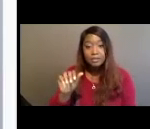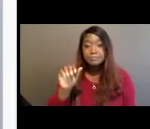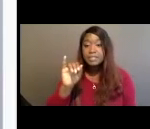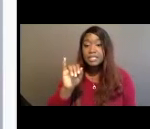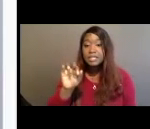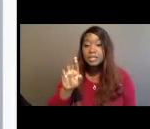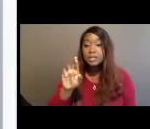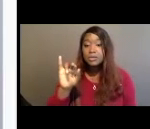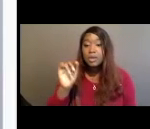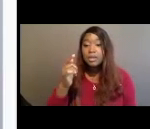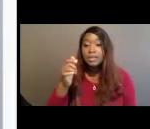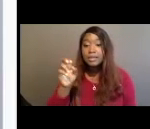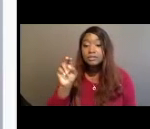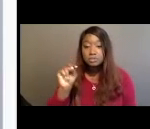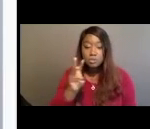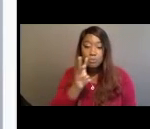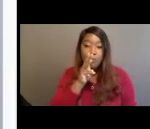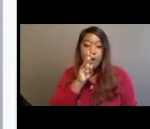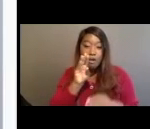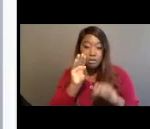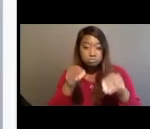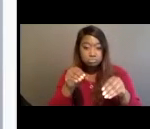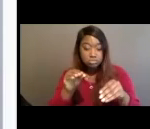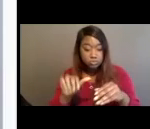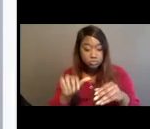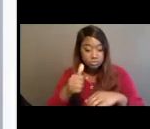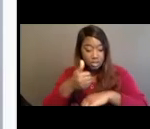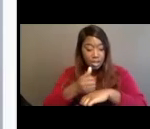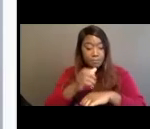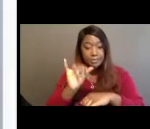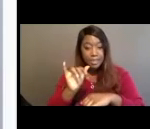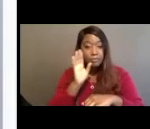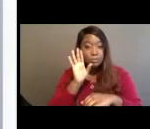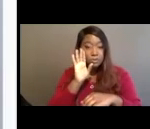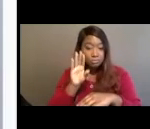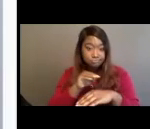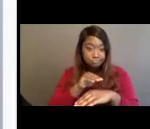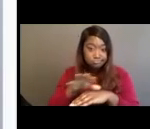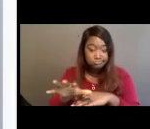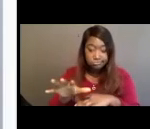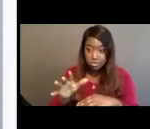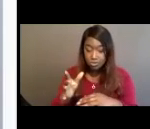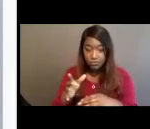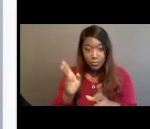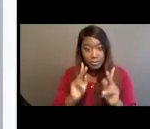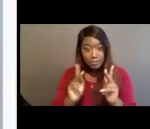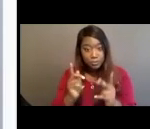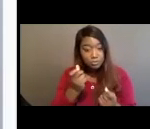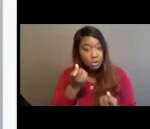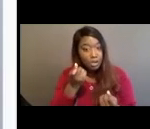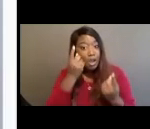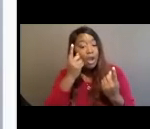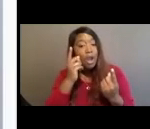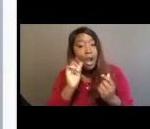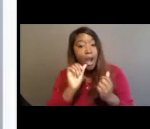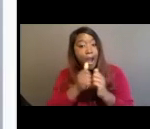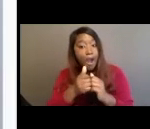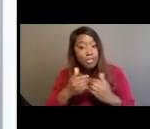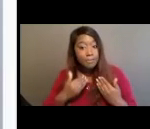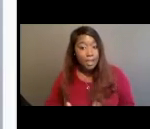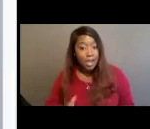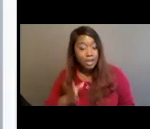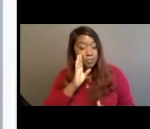irrigation being informative to the way that people understood the body to be working